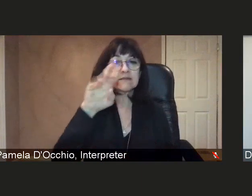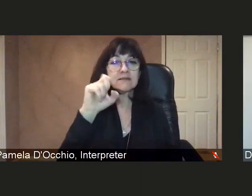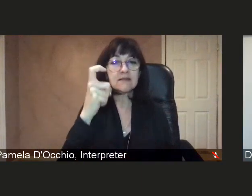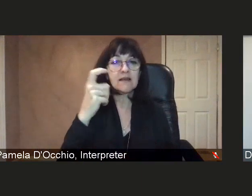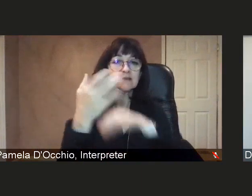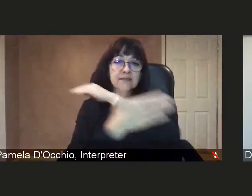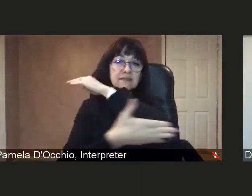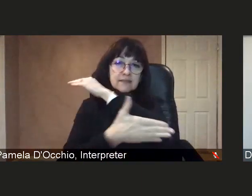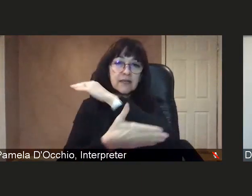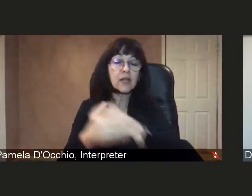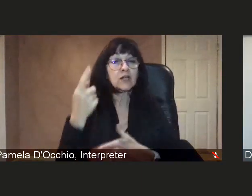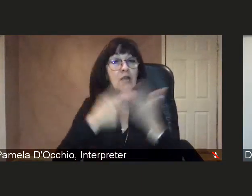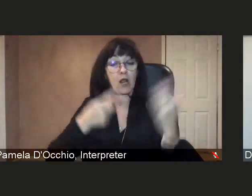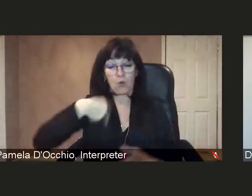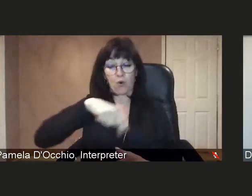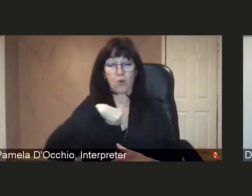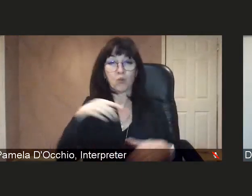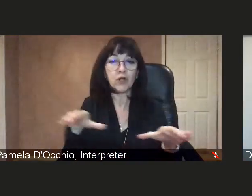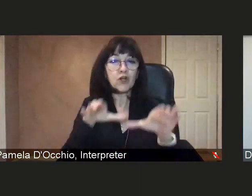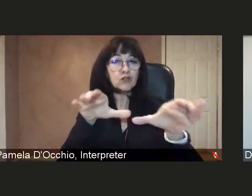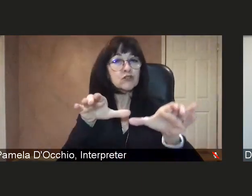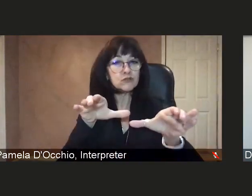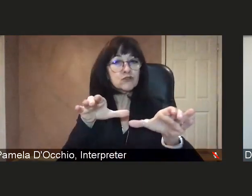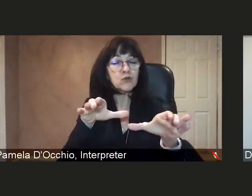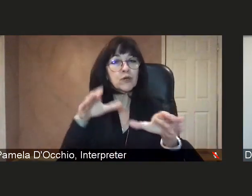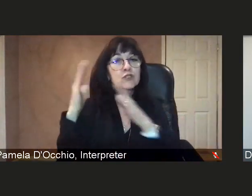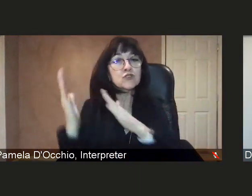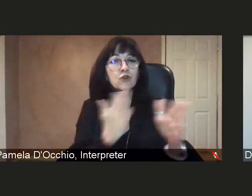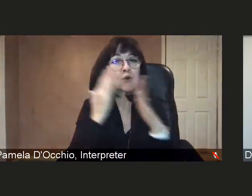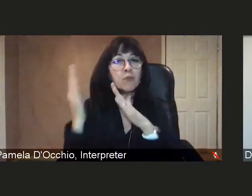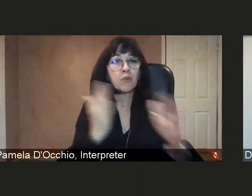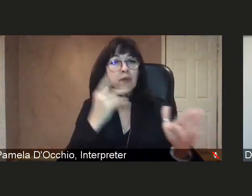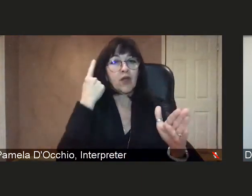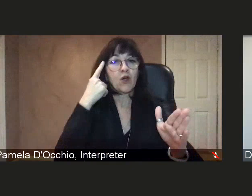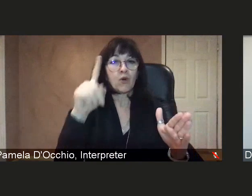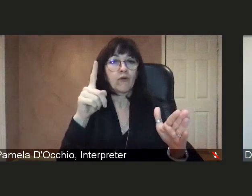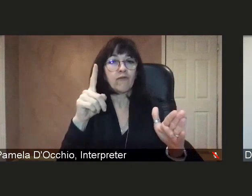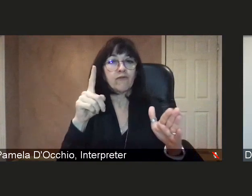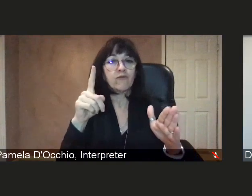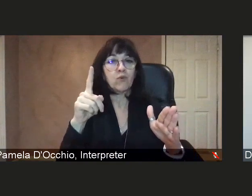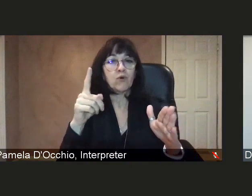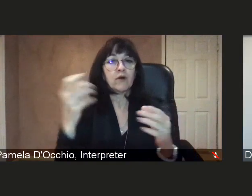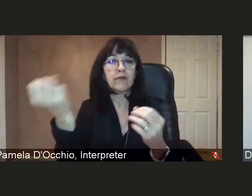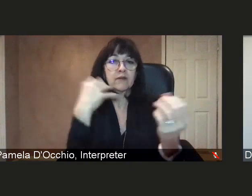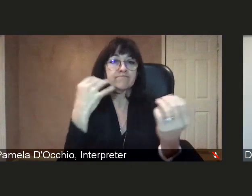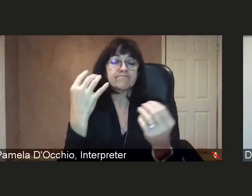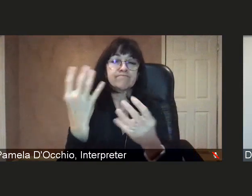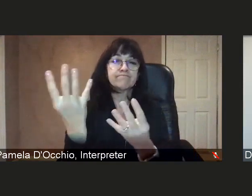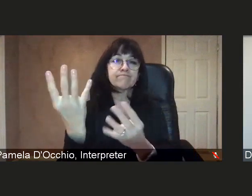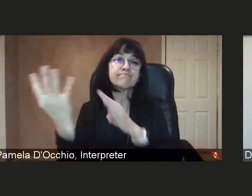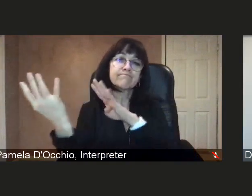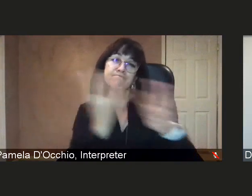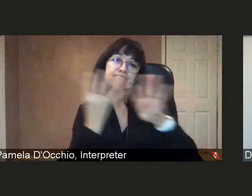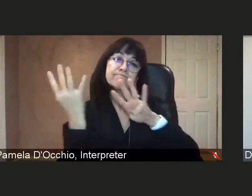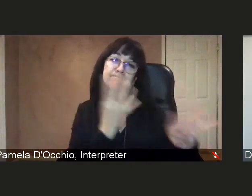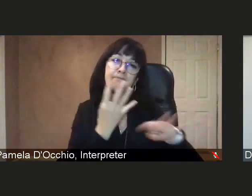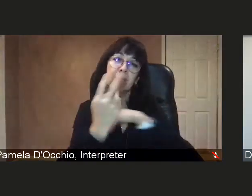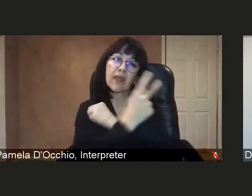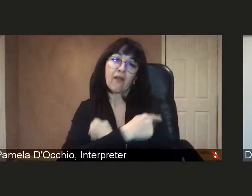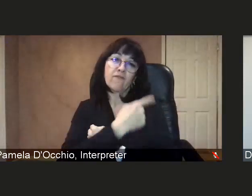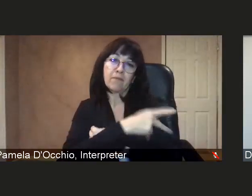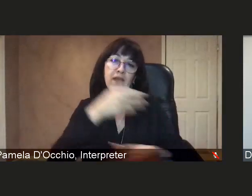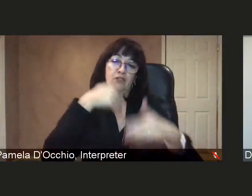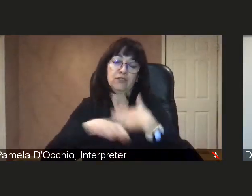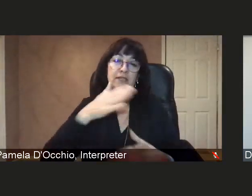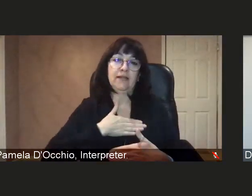for the surge of patients that you're already seeing in other nearby states. My team and I have been assigned